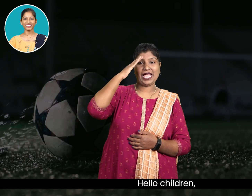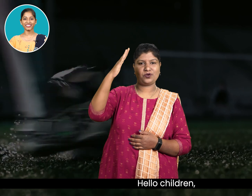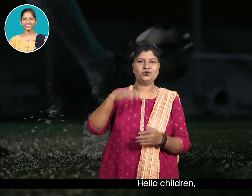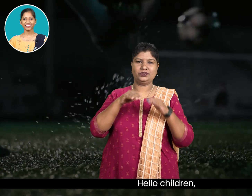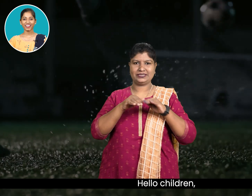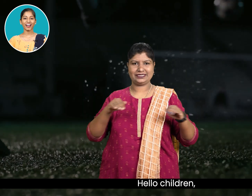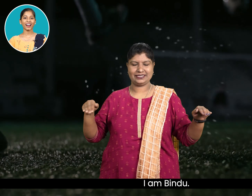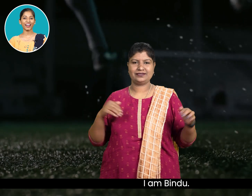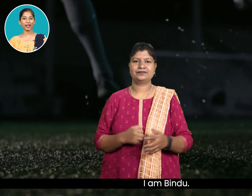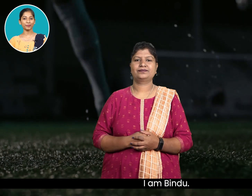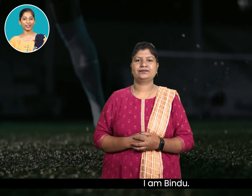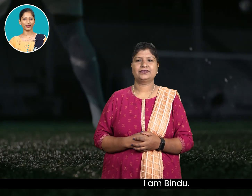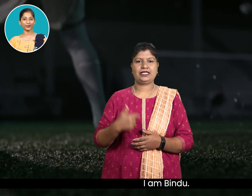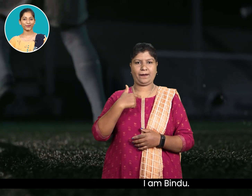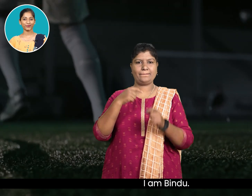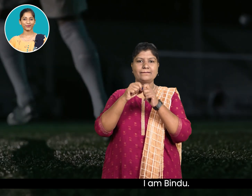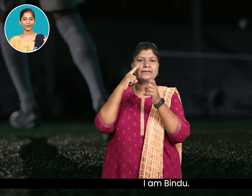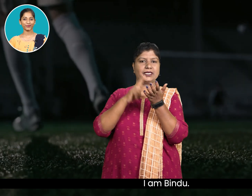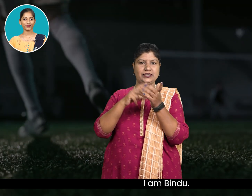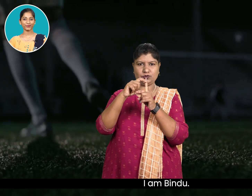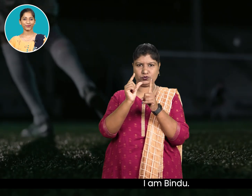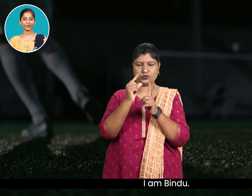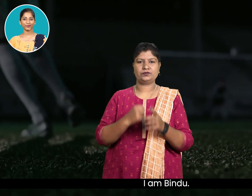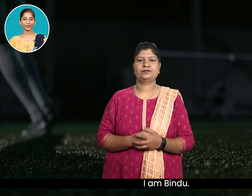Hello children, I am Bindu.